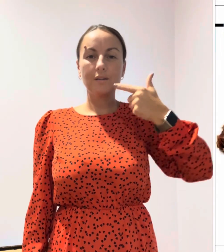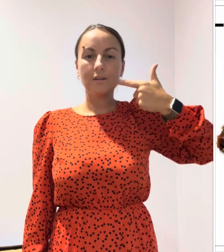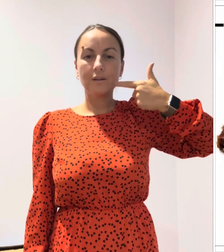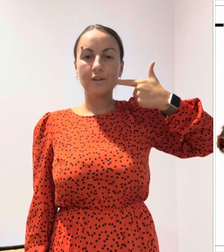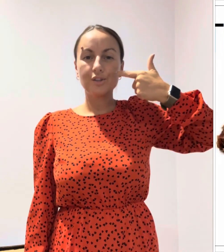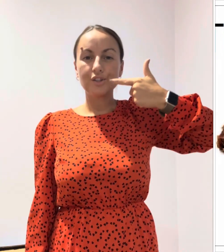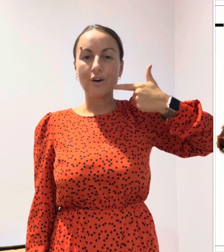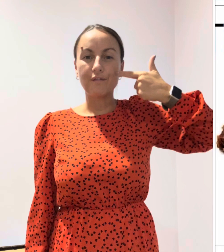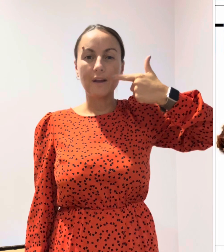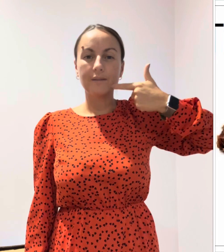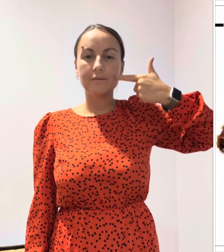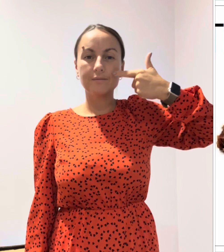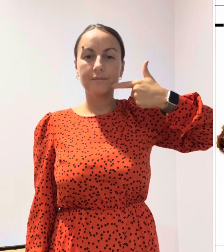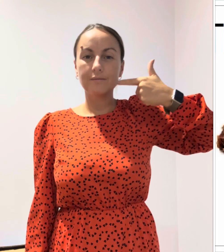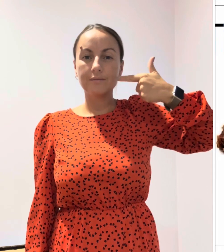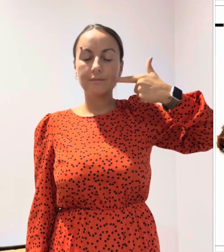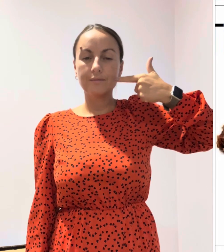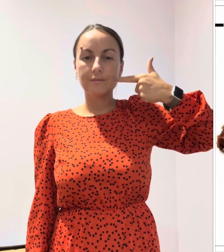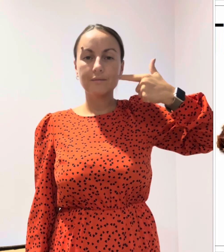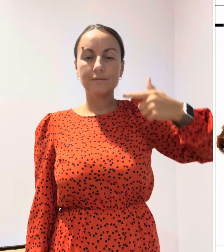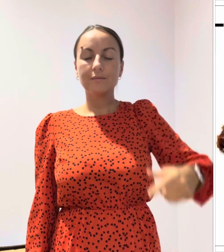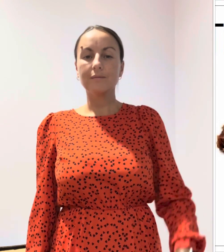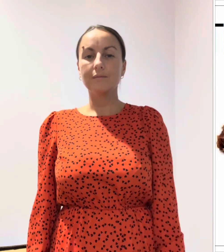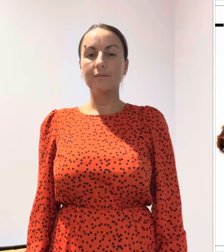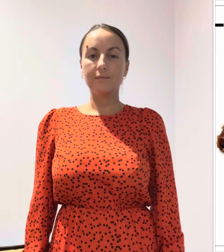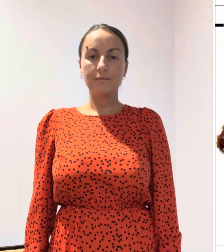Treacle, toffee,